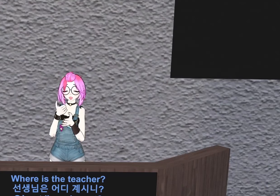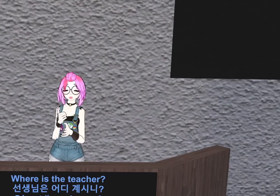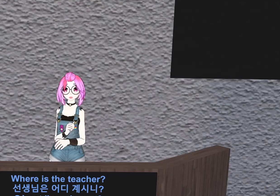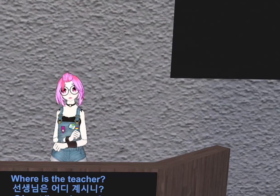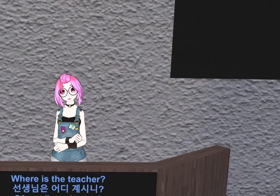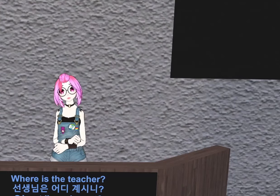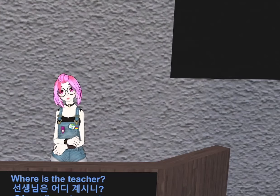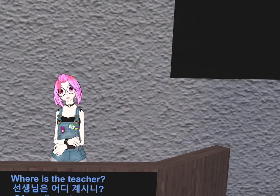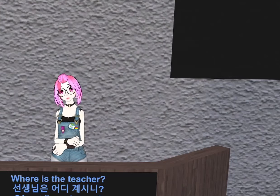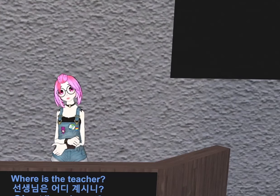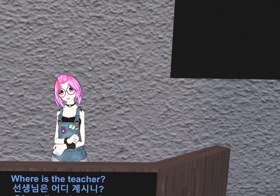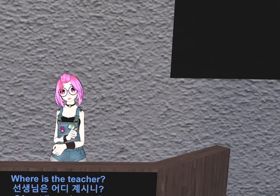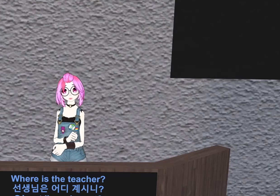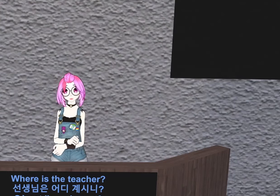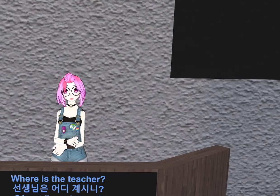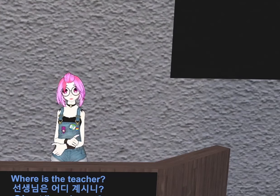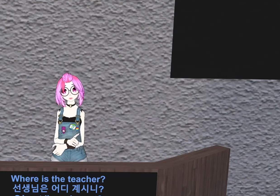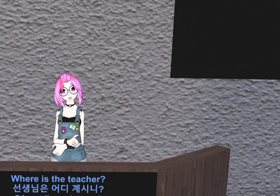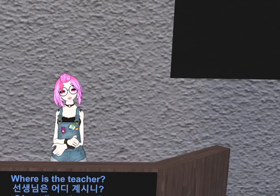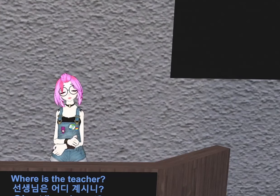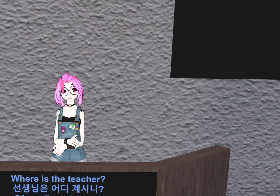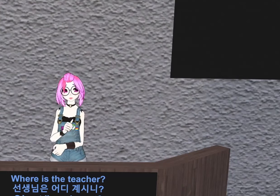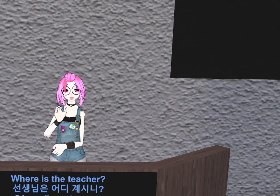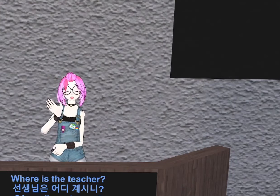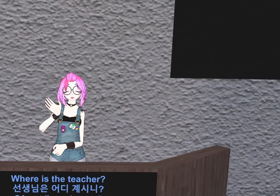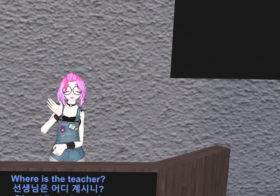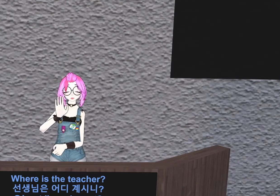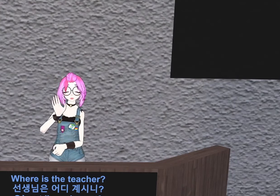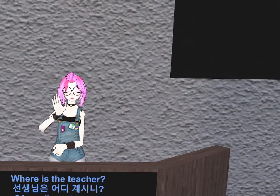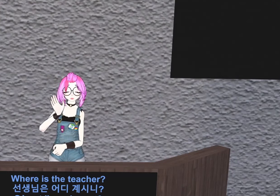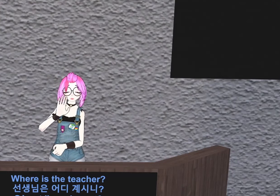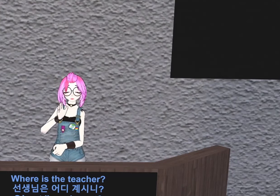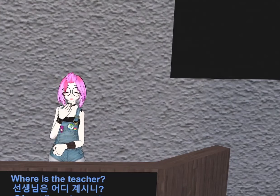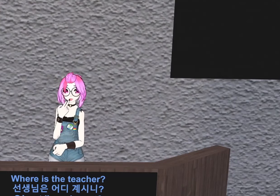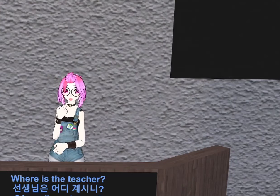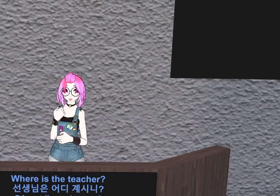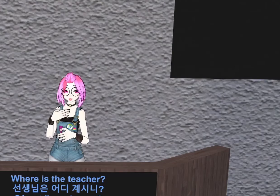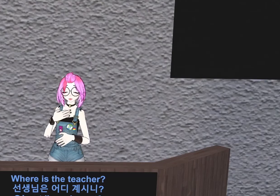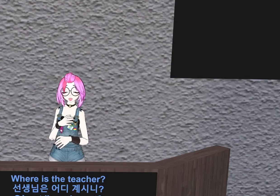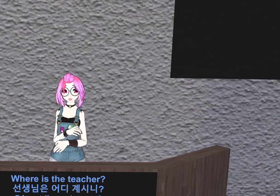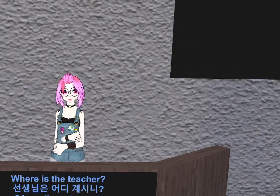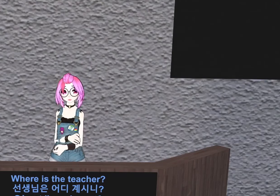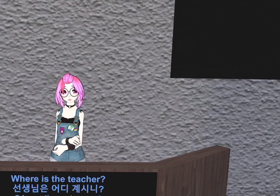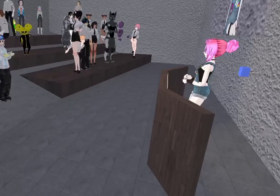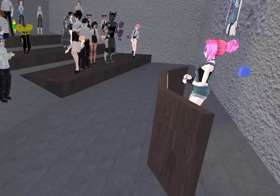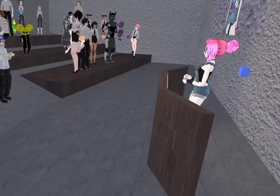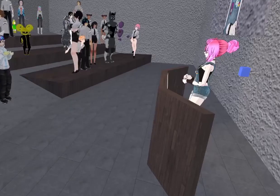helps. Yeah. Okay. Hi, Super. What a cute avatar.